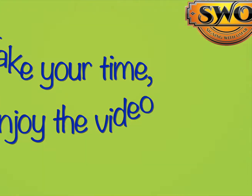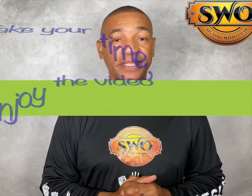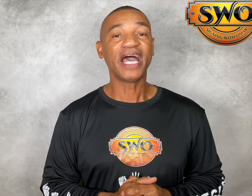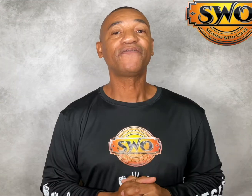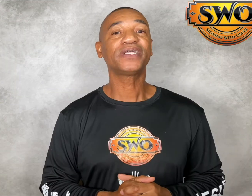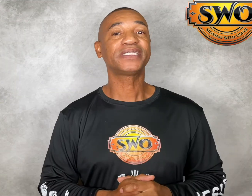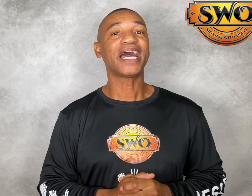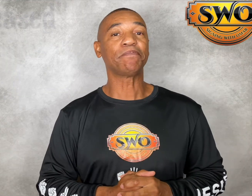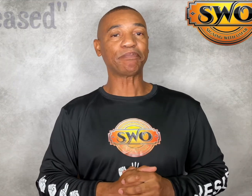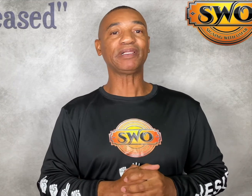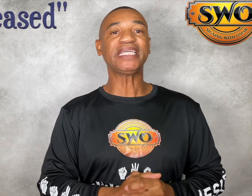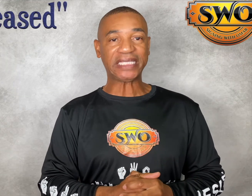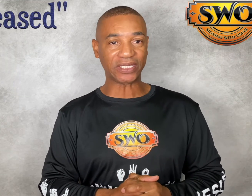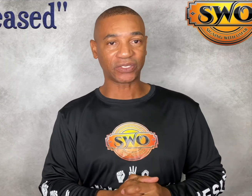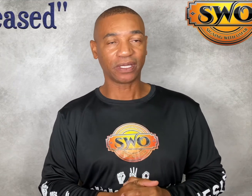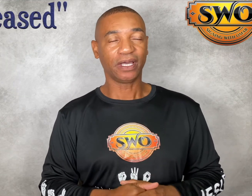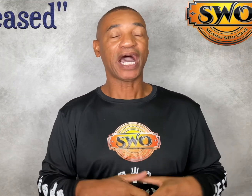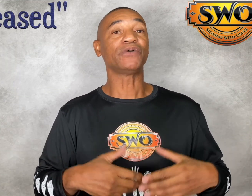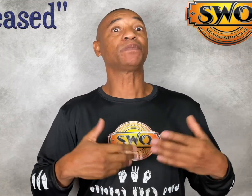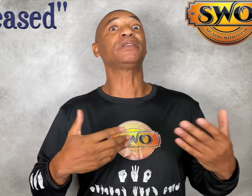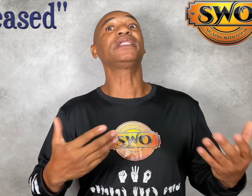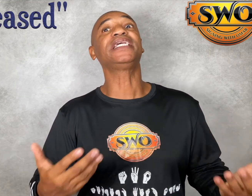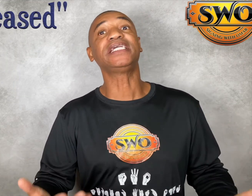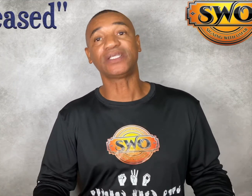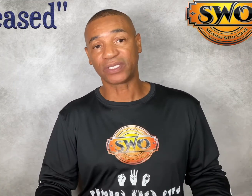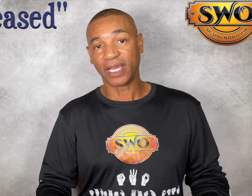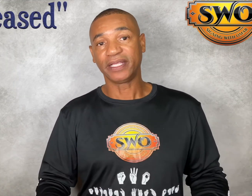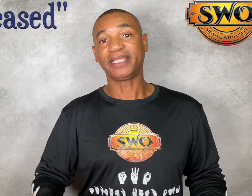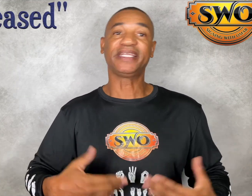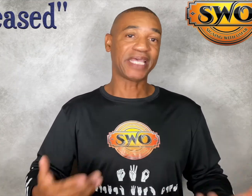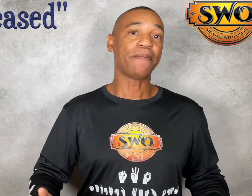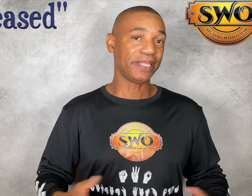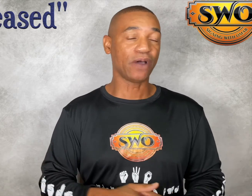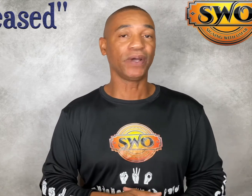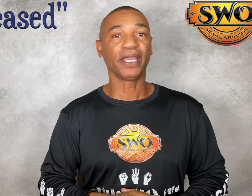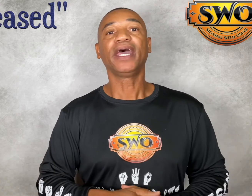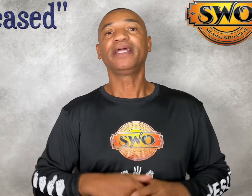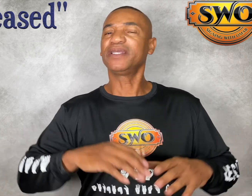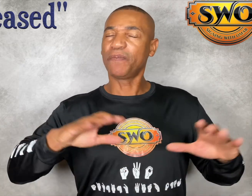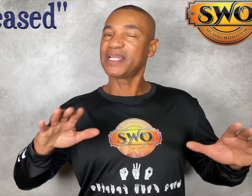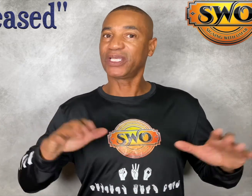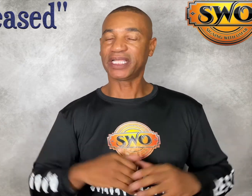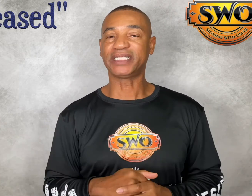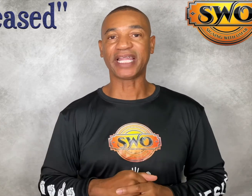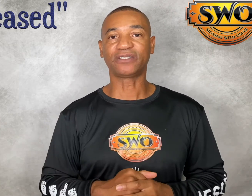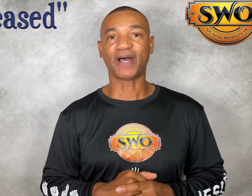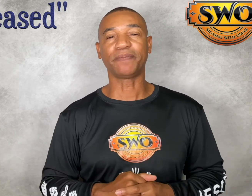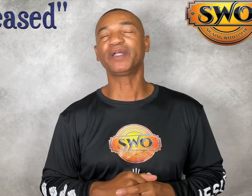Now for the sign pleased. I was pleased that this happened that way. You're basically satisfied, but I want to